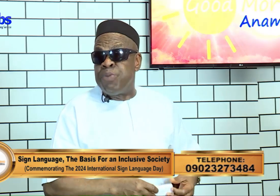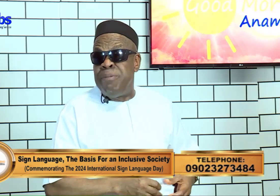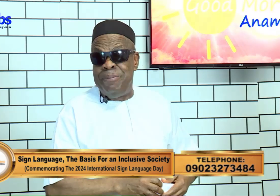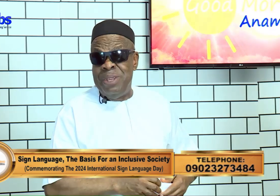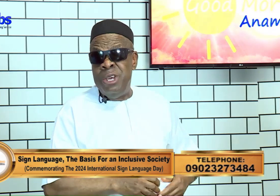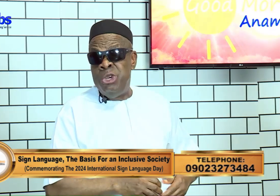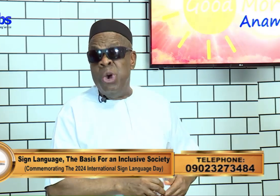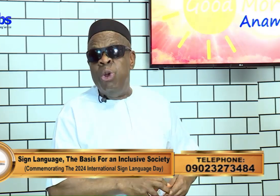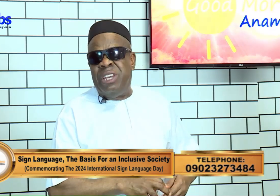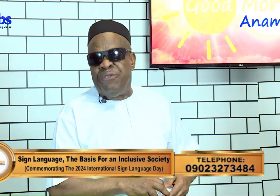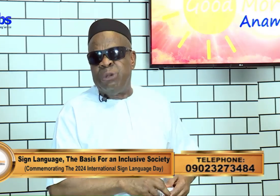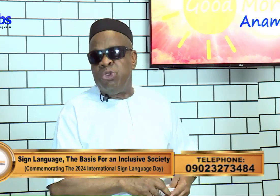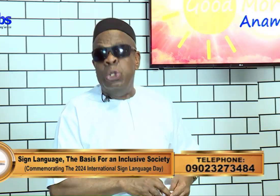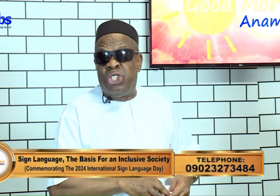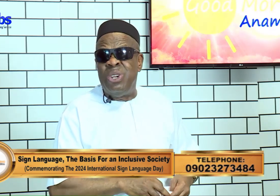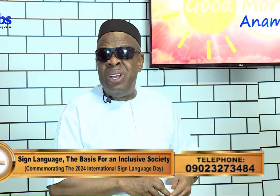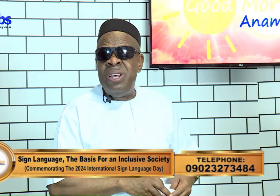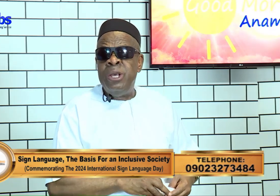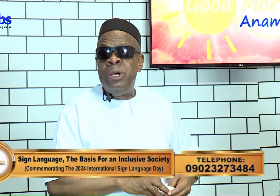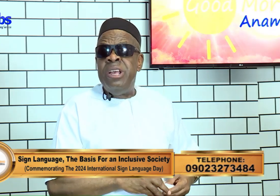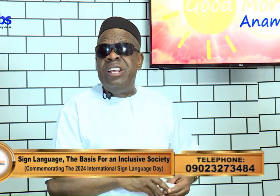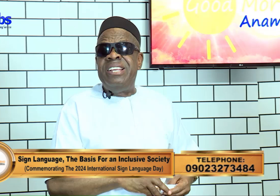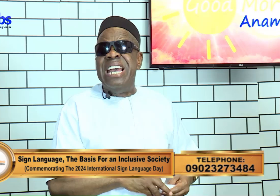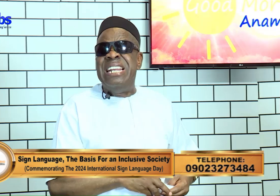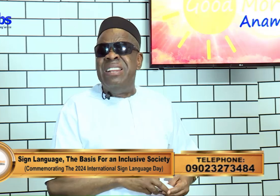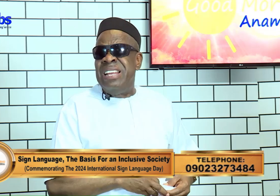have a problem. You are looking for a solution.